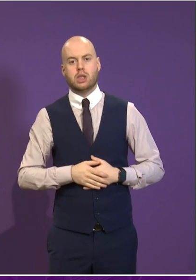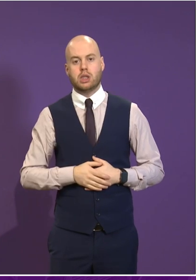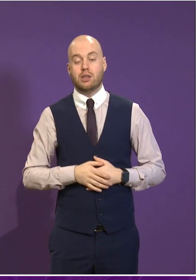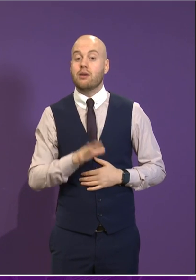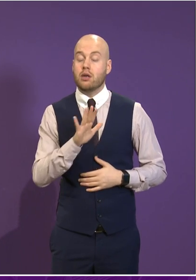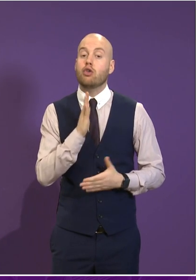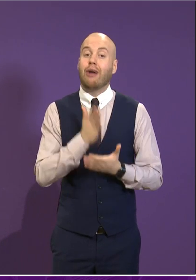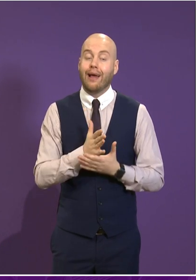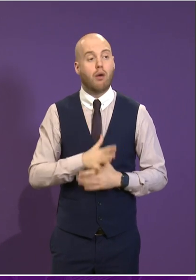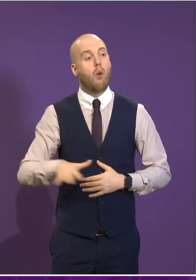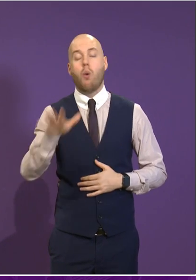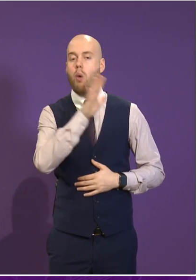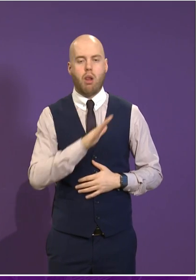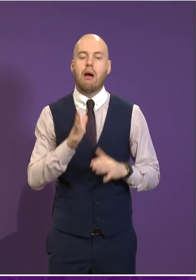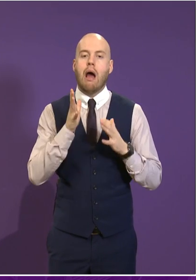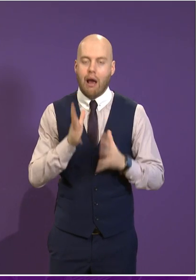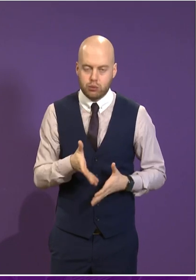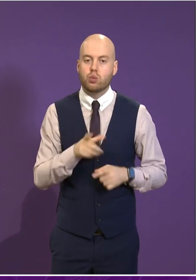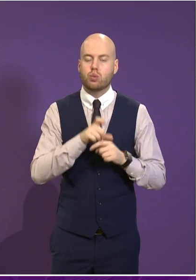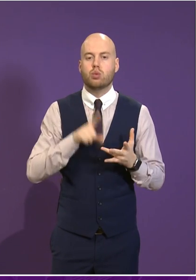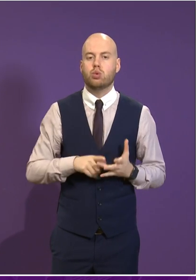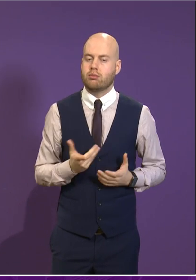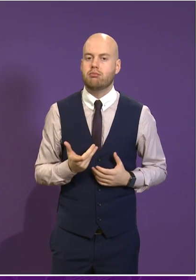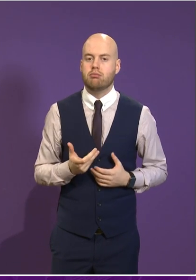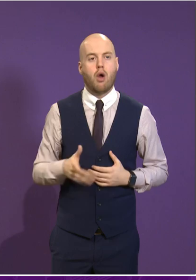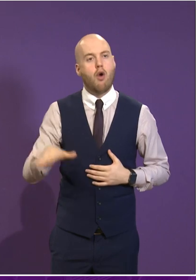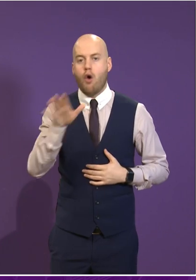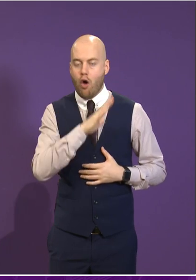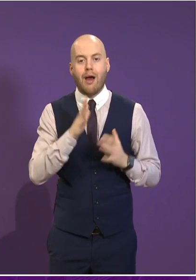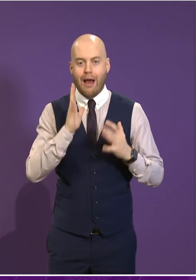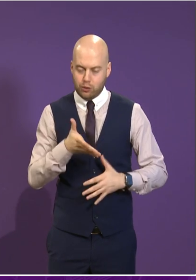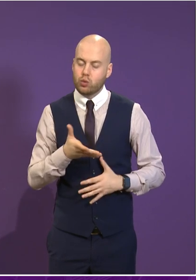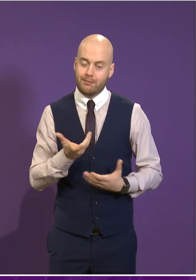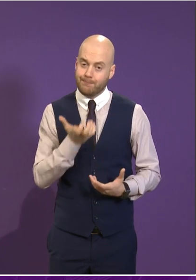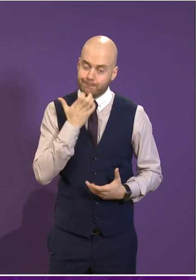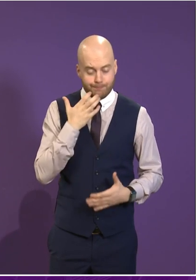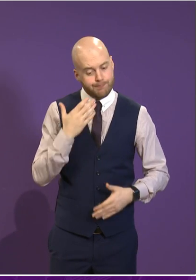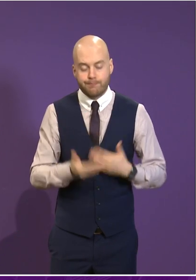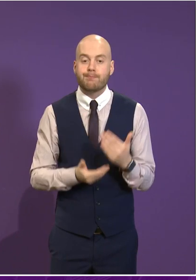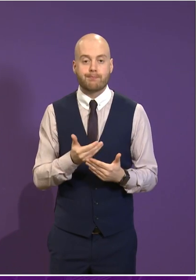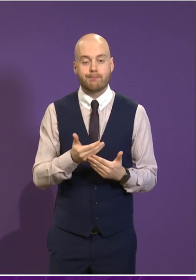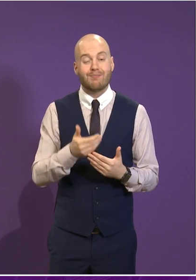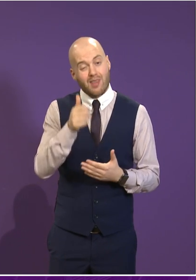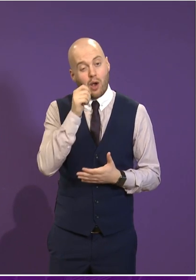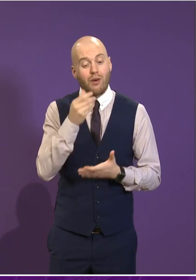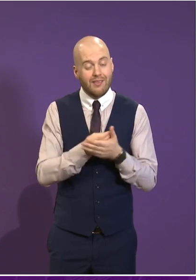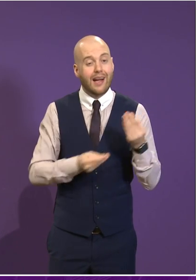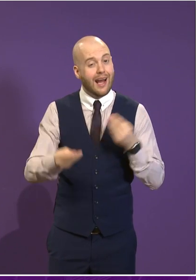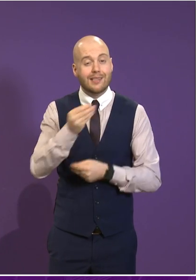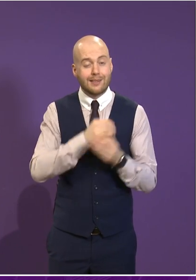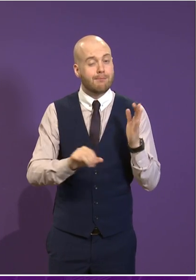our business, and we have to ensure that, you know, all the arrows across the massive investment that is made across the public